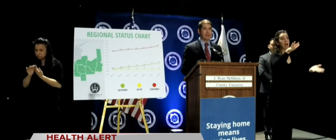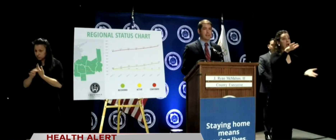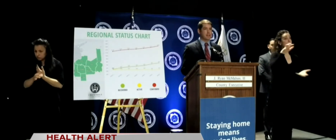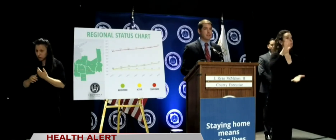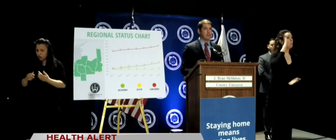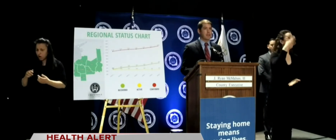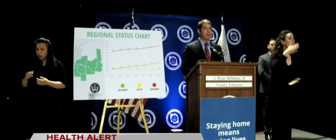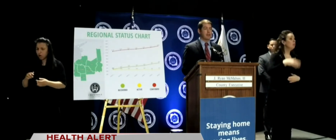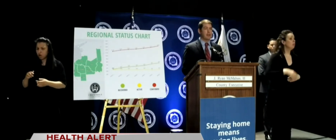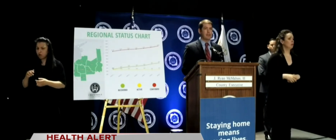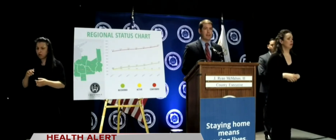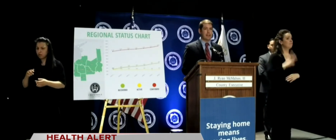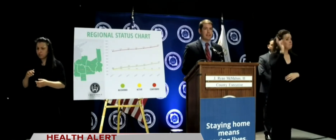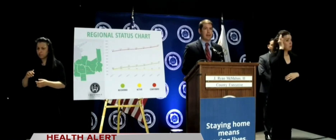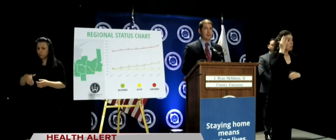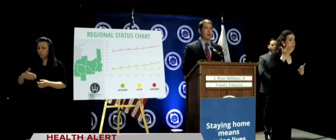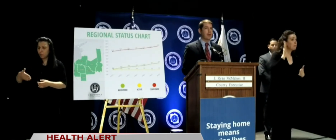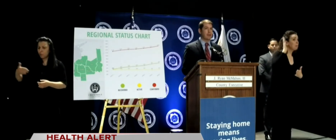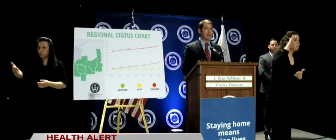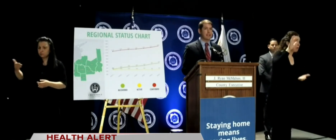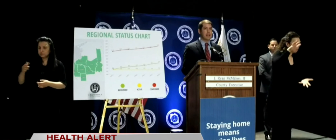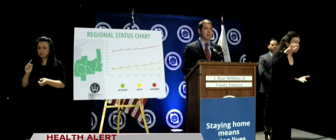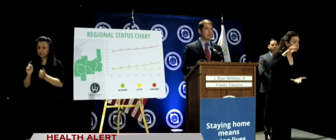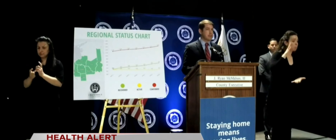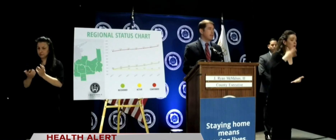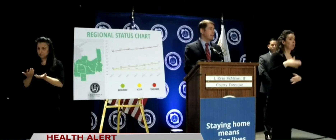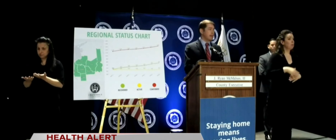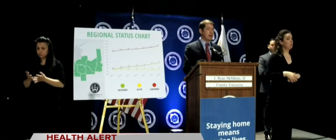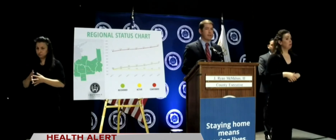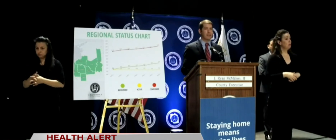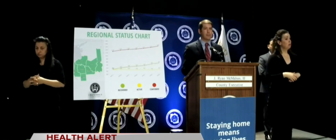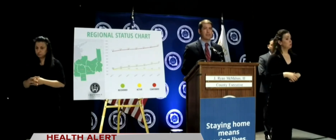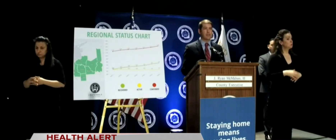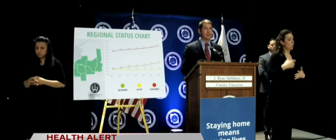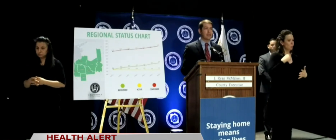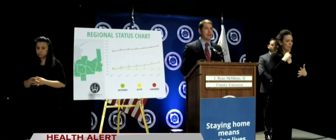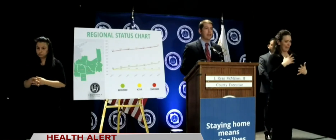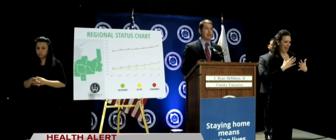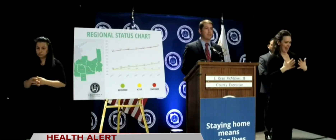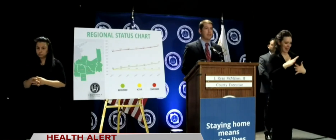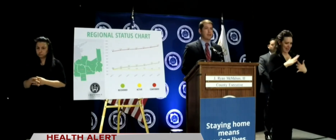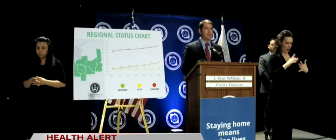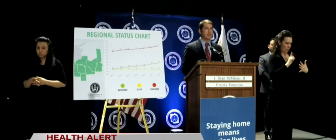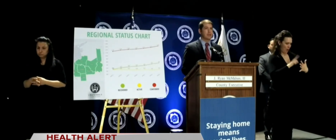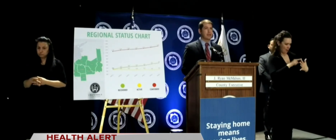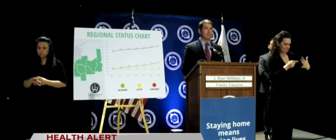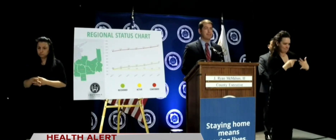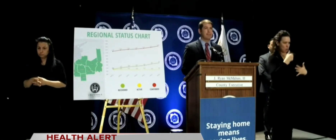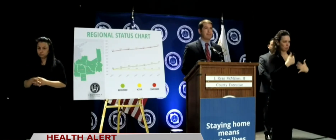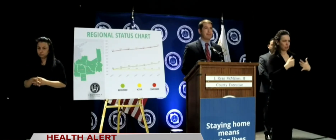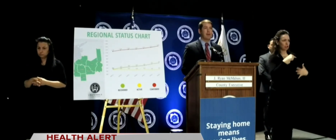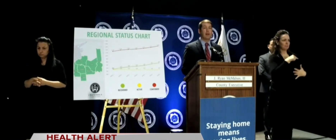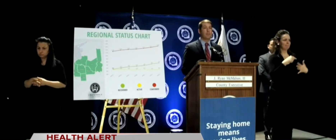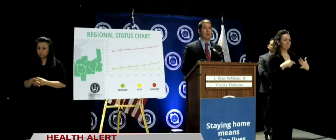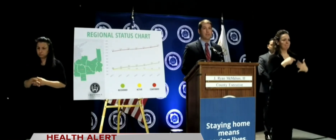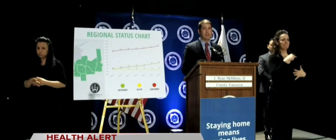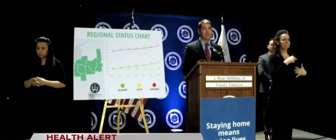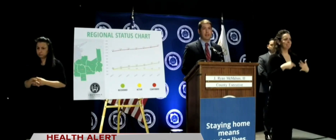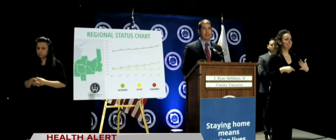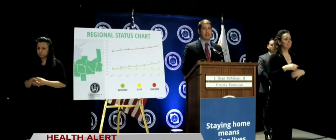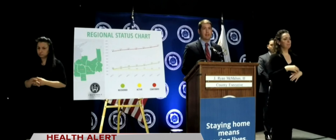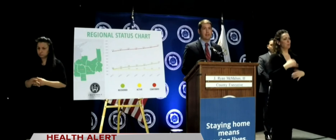in the process of collecting them and prioritizing them in the city, in the county, in the region. But there's none